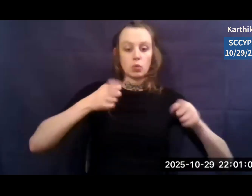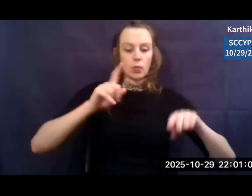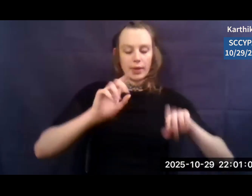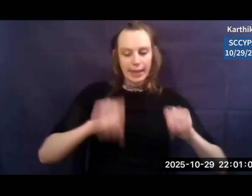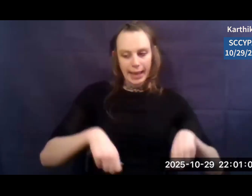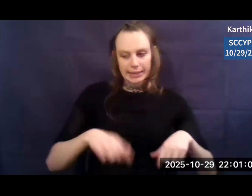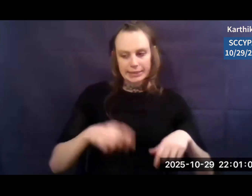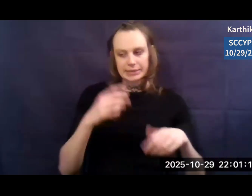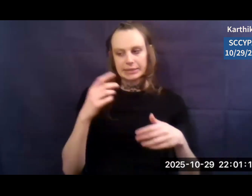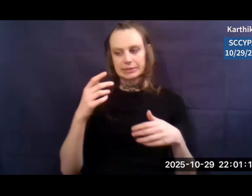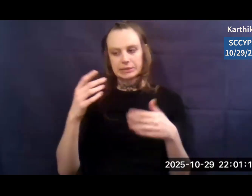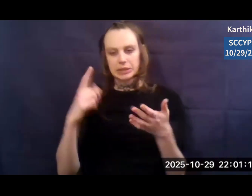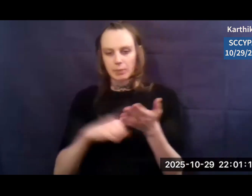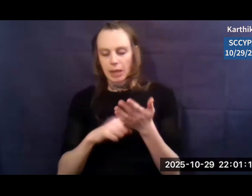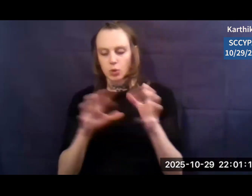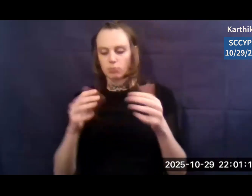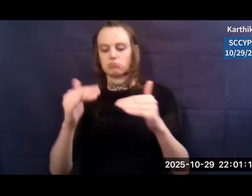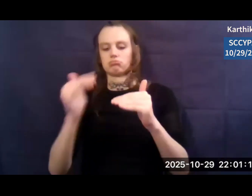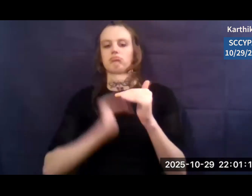you'll